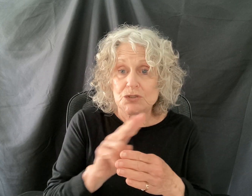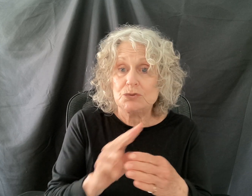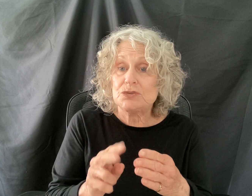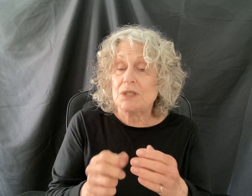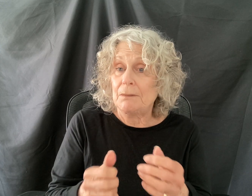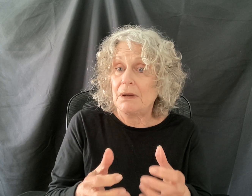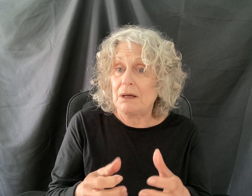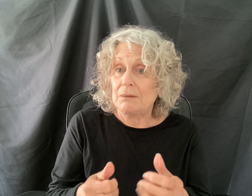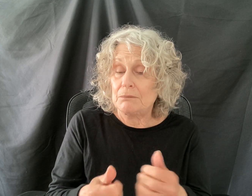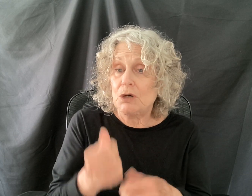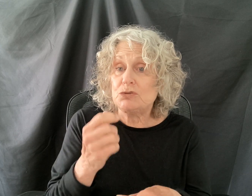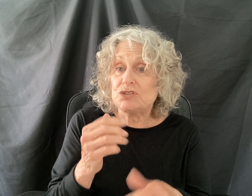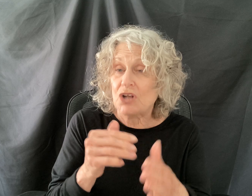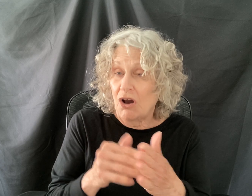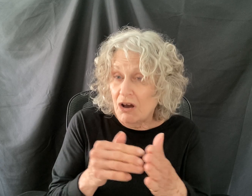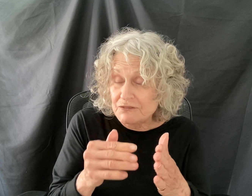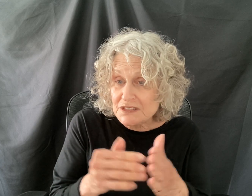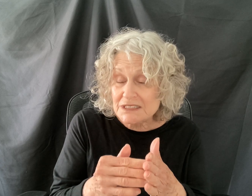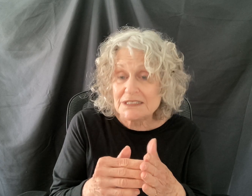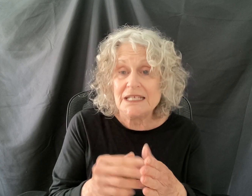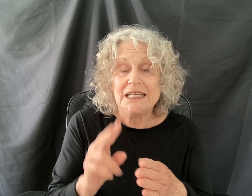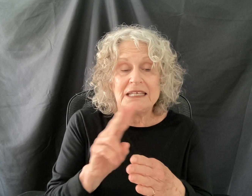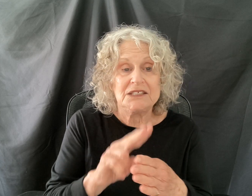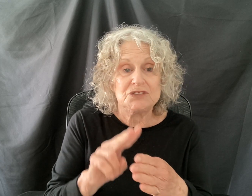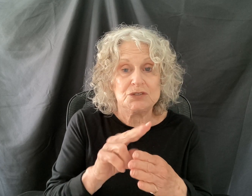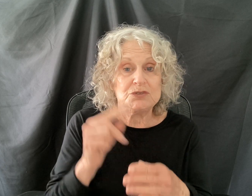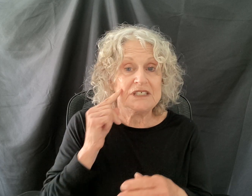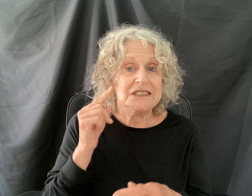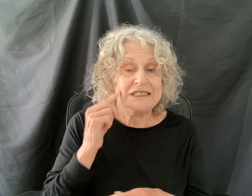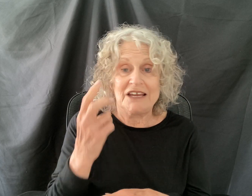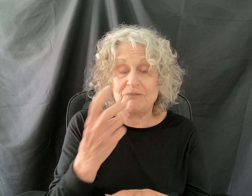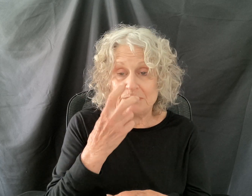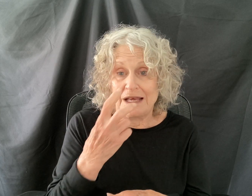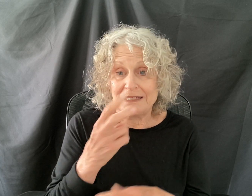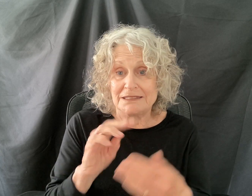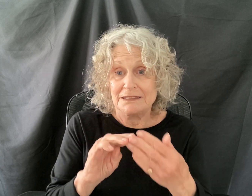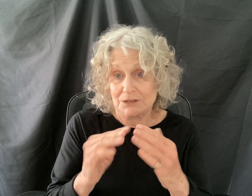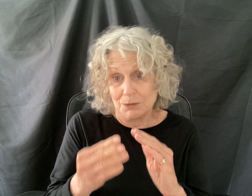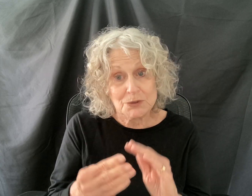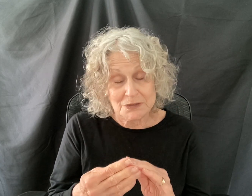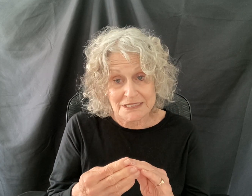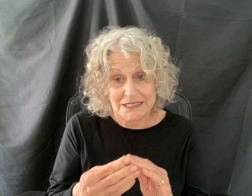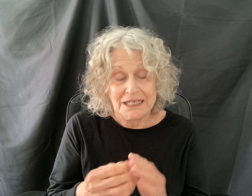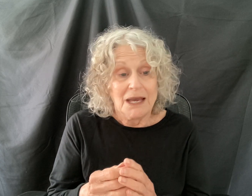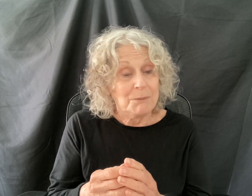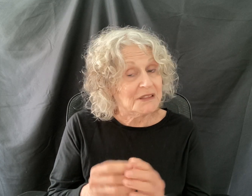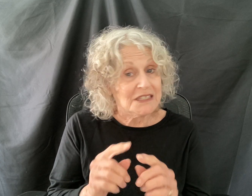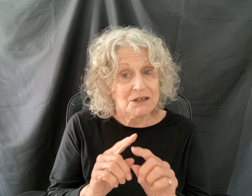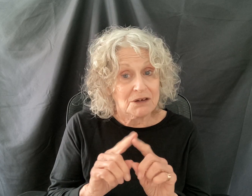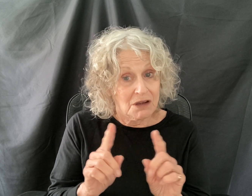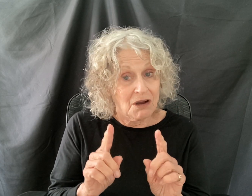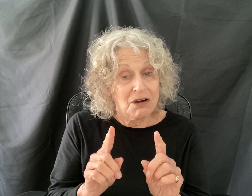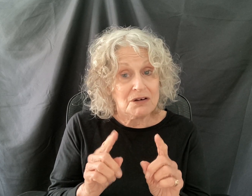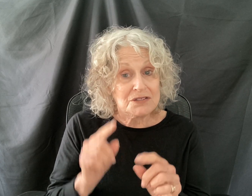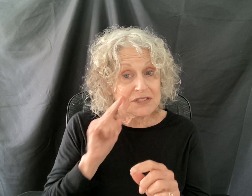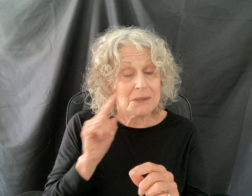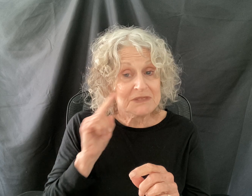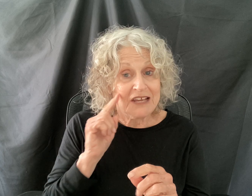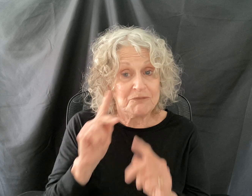used most often, it's used in the deaf-blind community. But there are some deaf